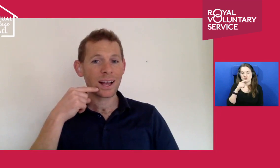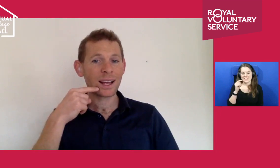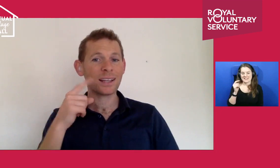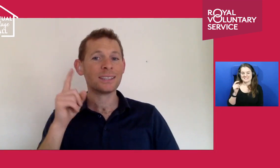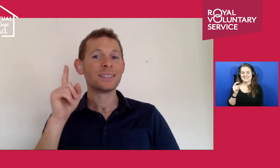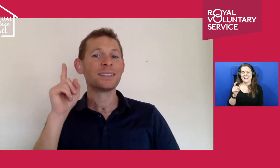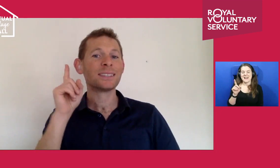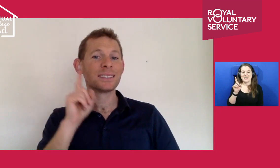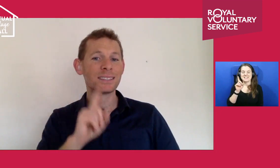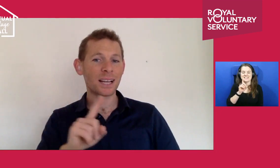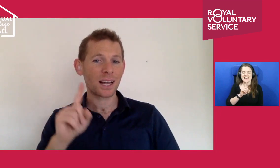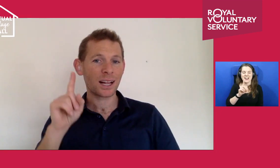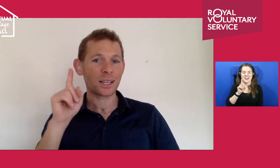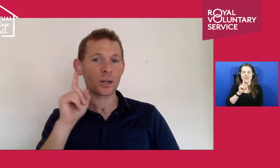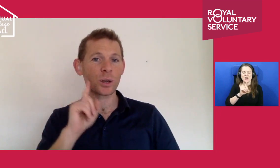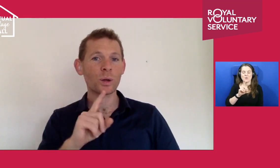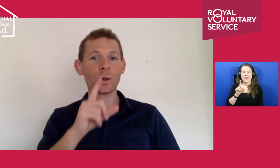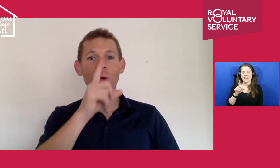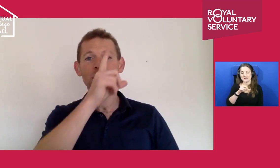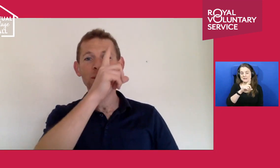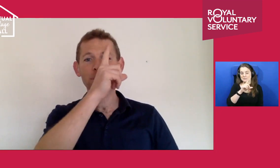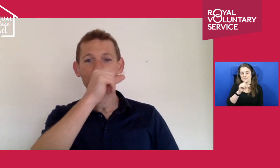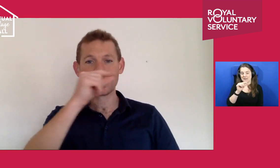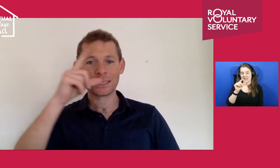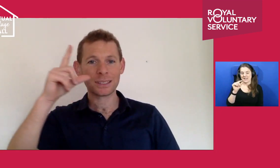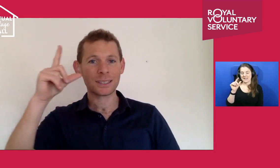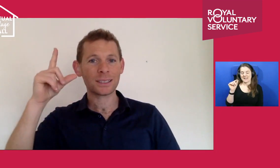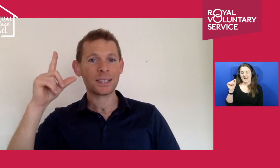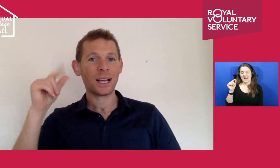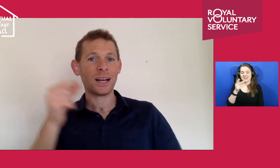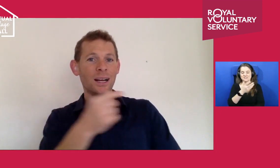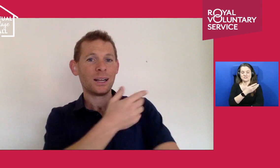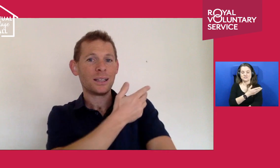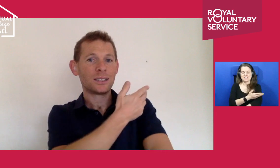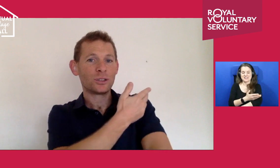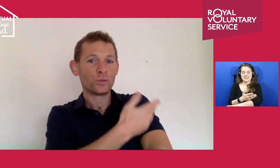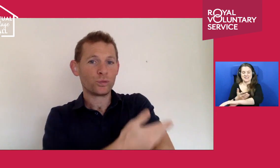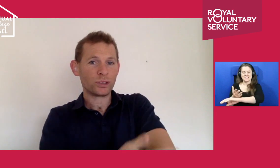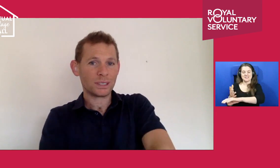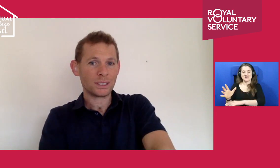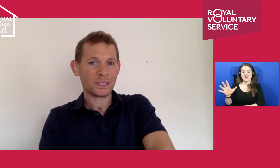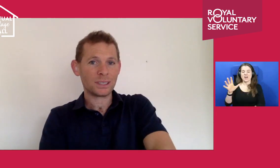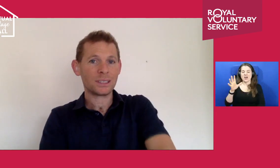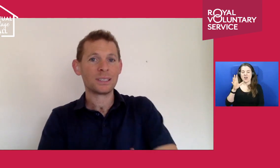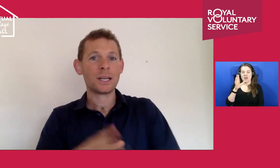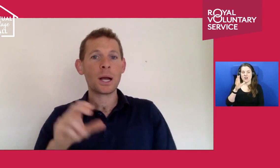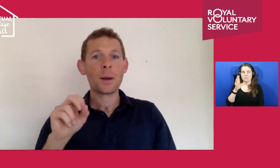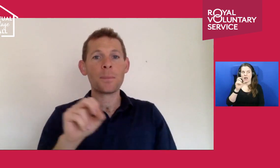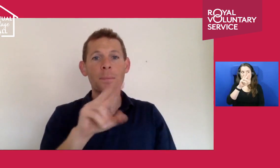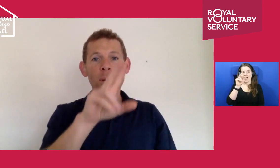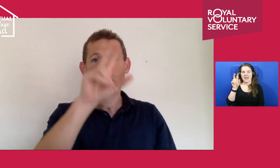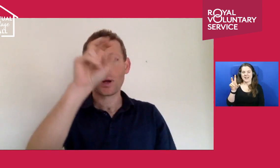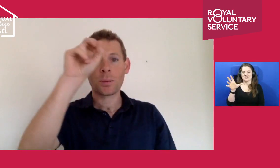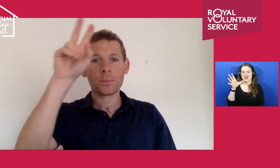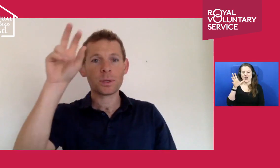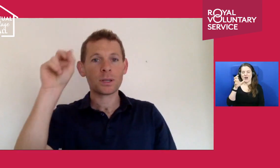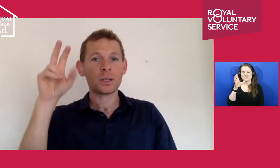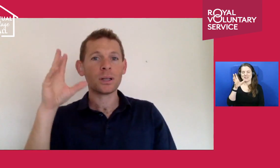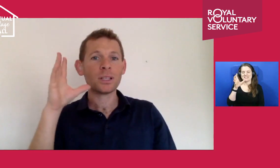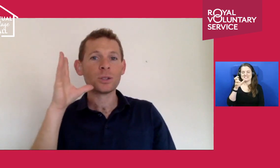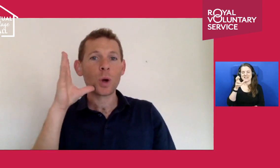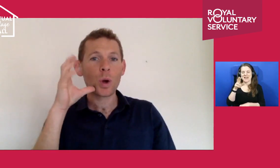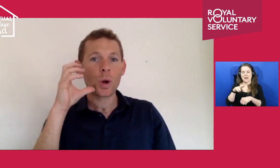Red and yellow and pink and green, purple and